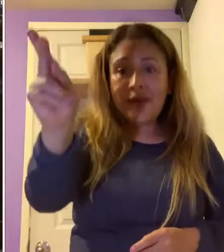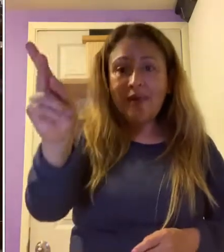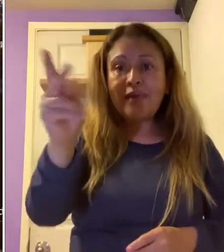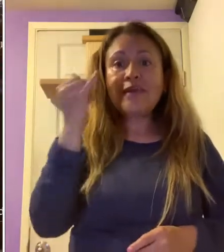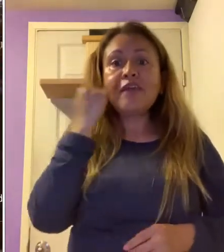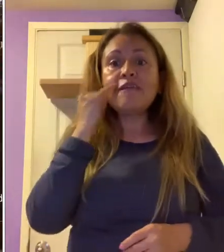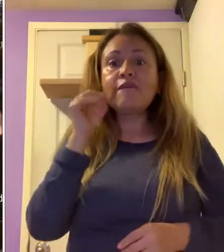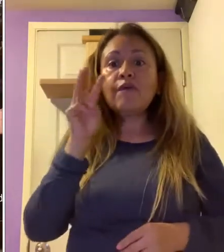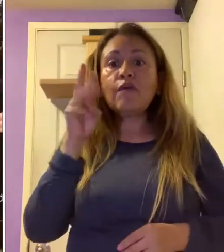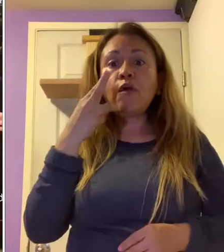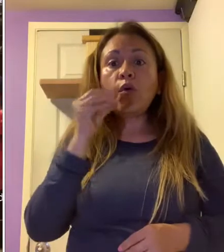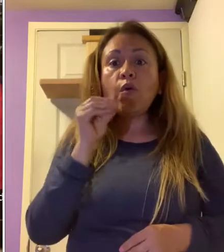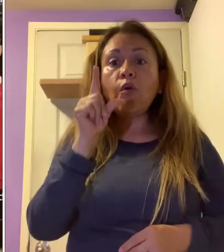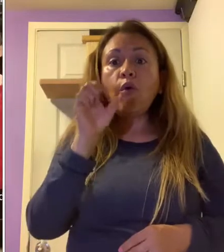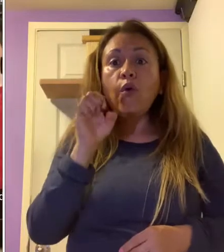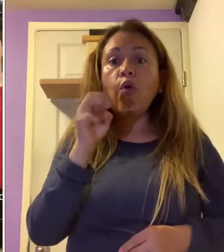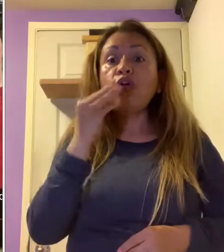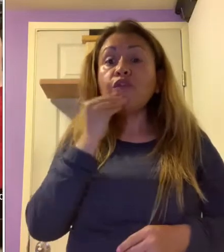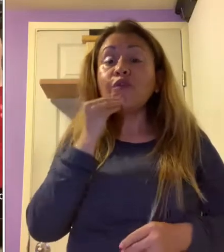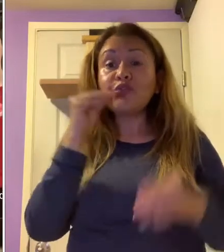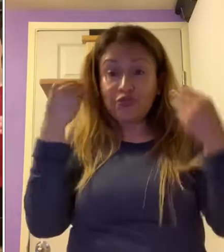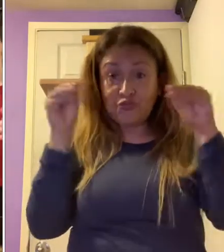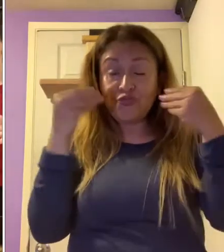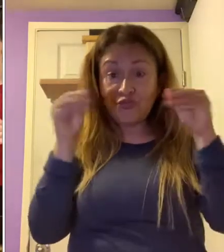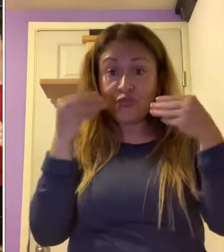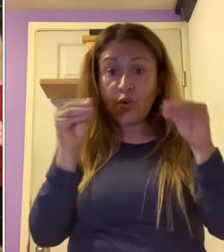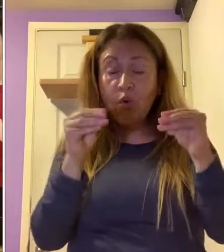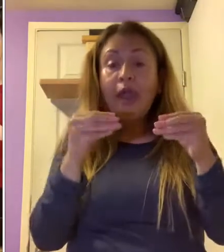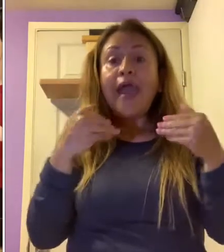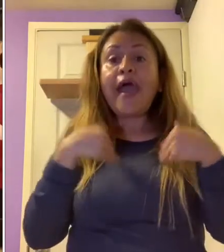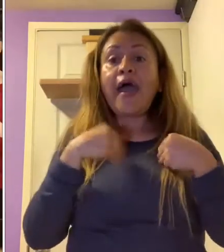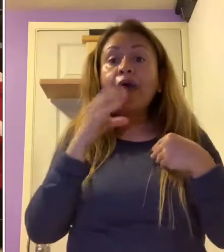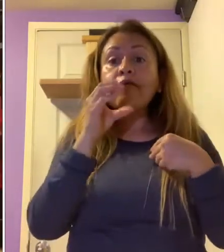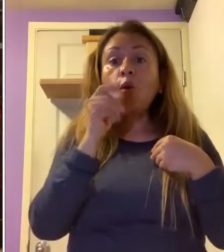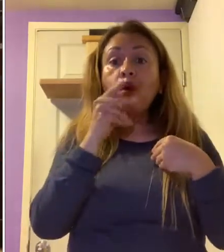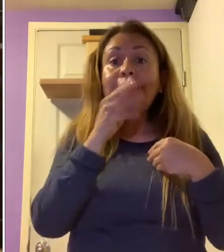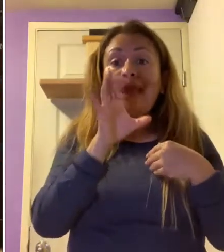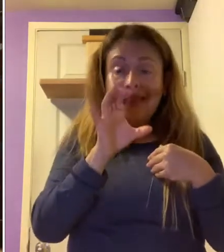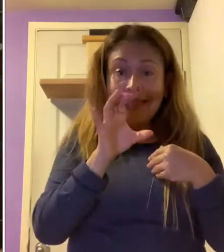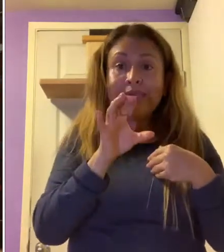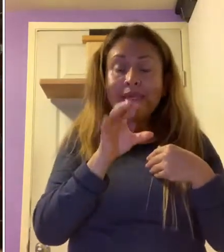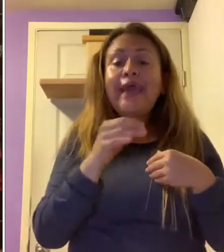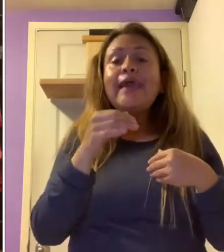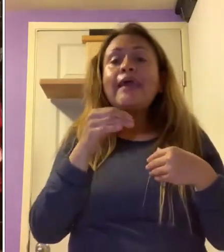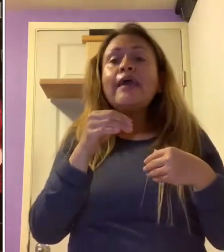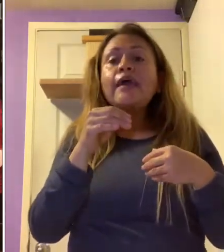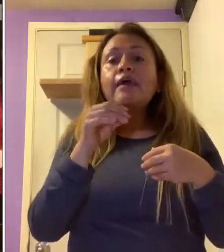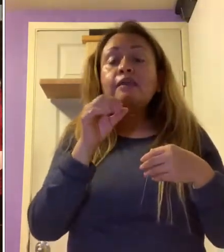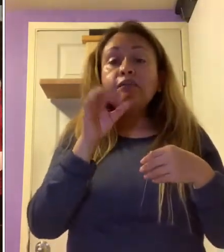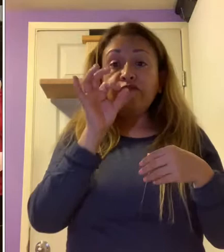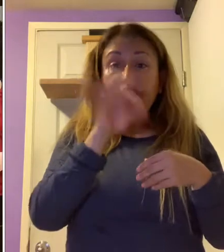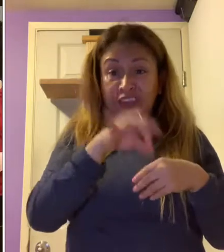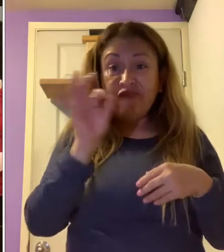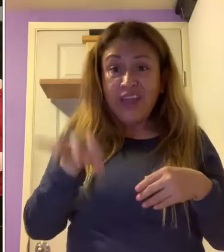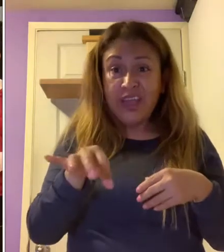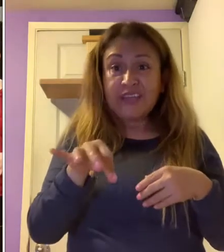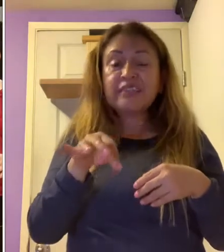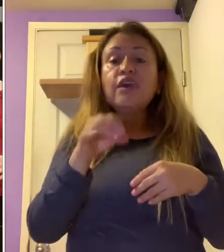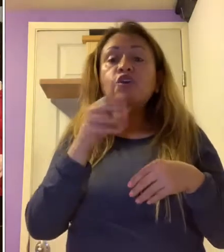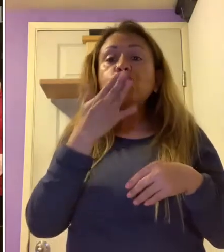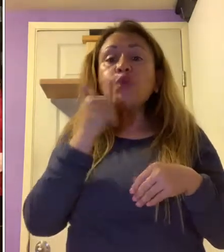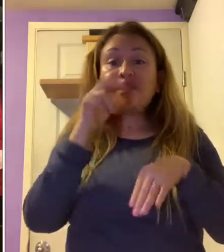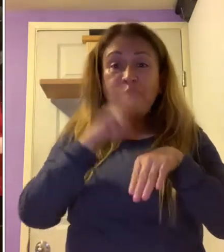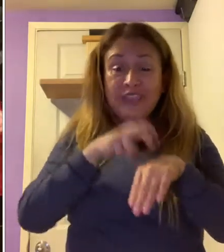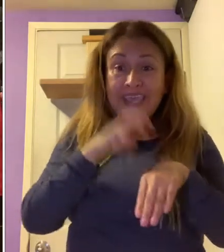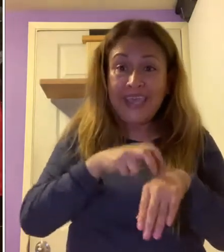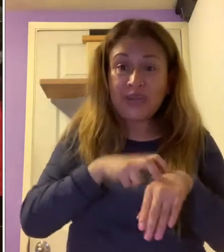put this back, and actually if you go to Whole Foods, they have organic sweet potato fries cooked in expeller pressed canola oil, which is the better one, and they don't